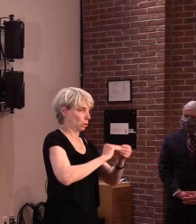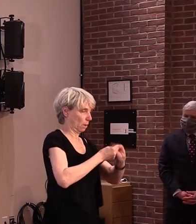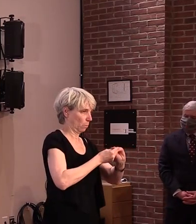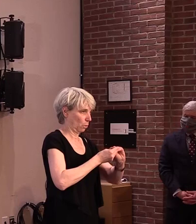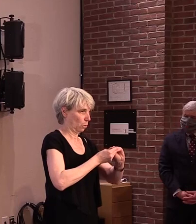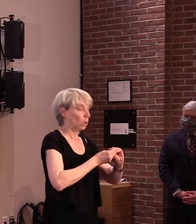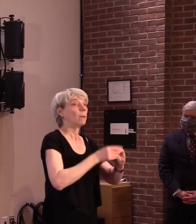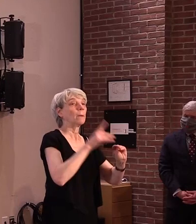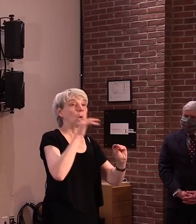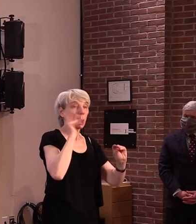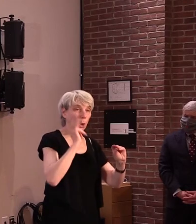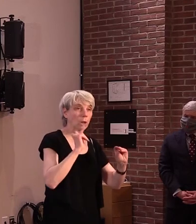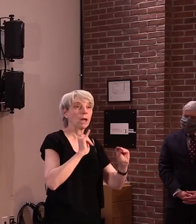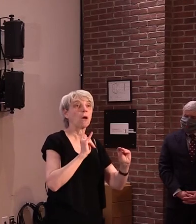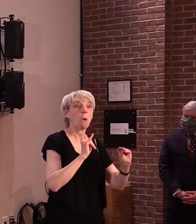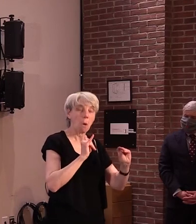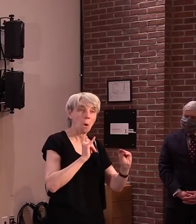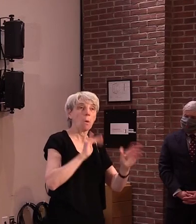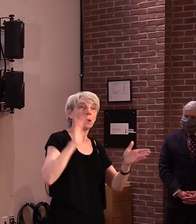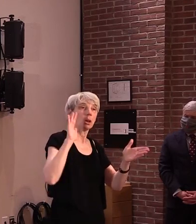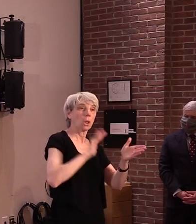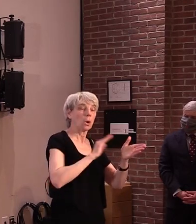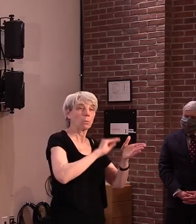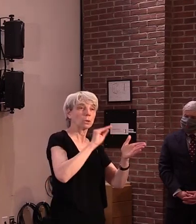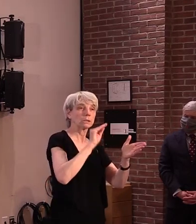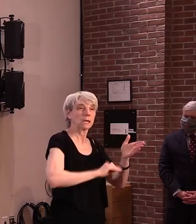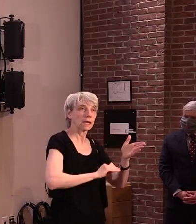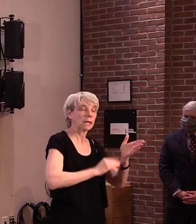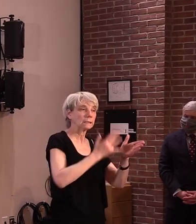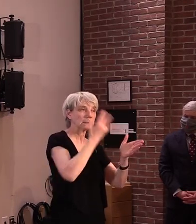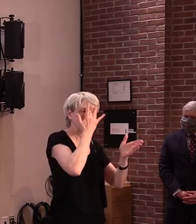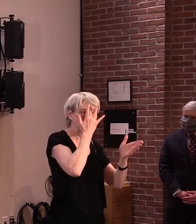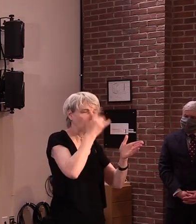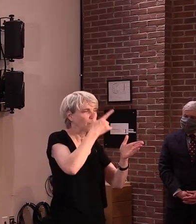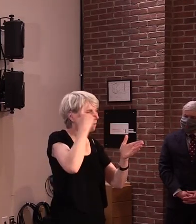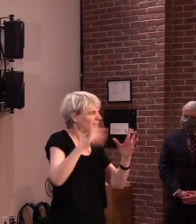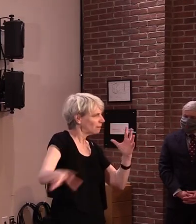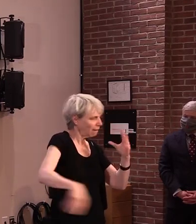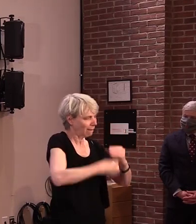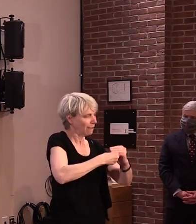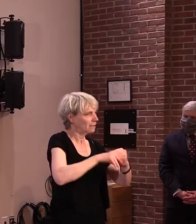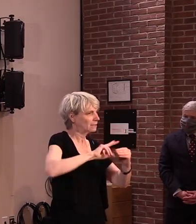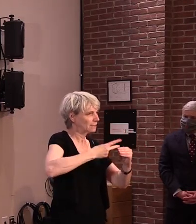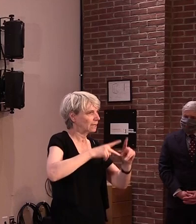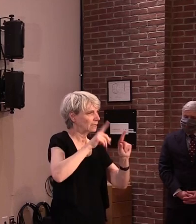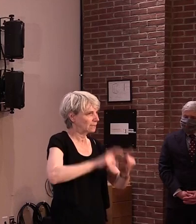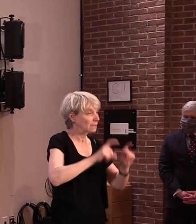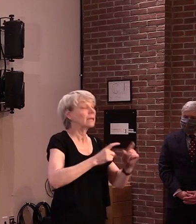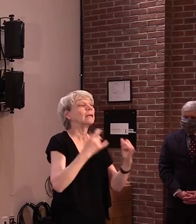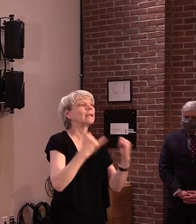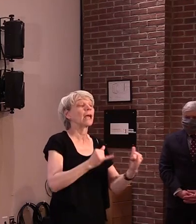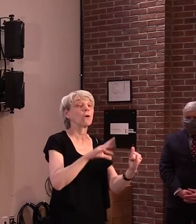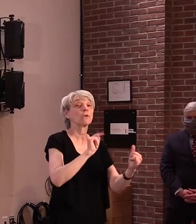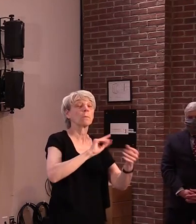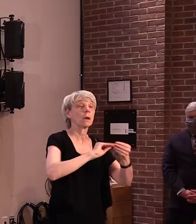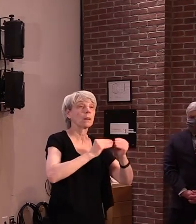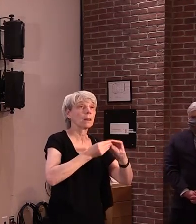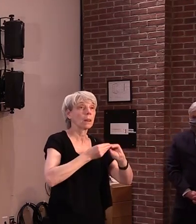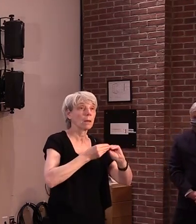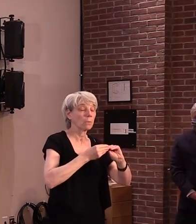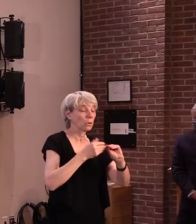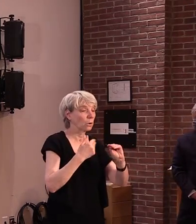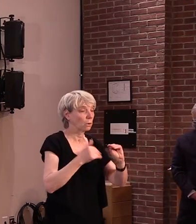better. And as you saw on the screen earlier, the percent positivity rate in Vermont is now very, very low. It's even like